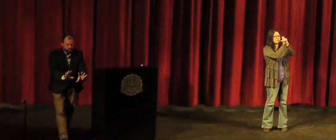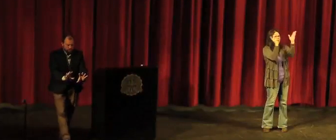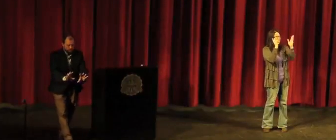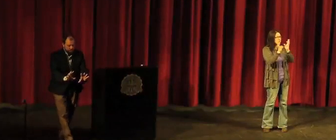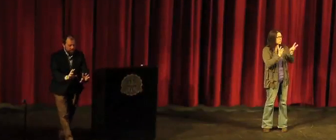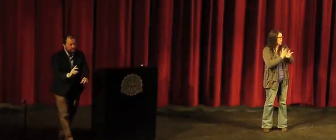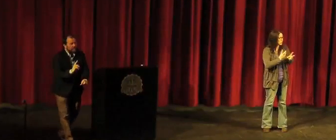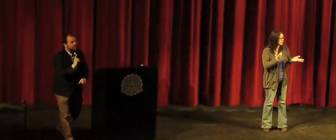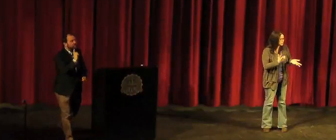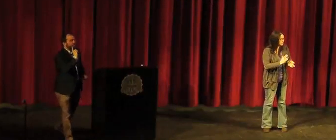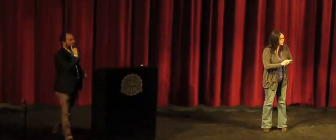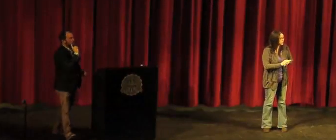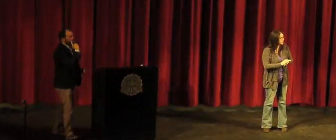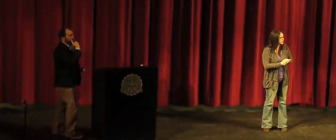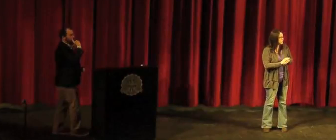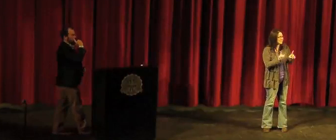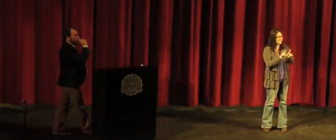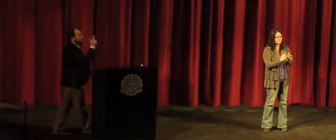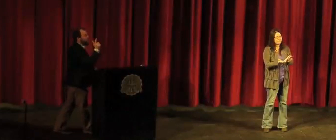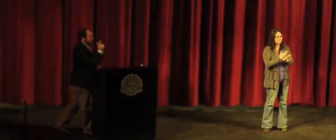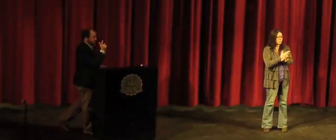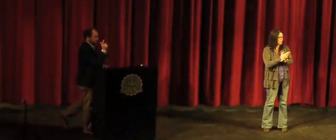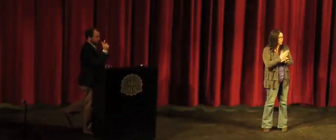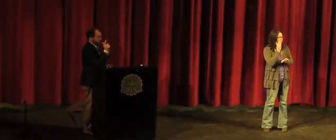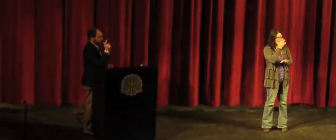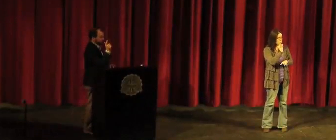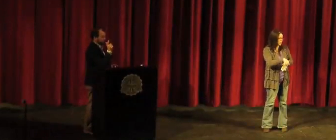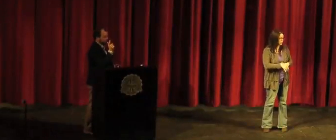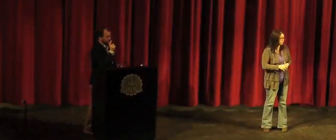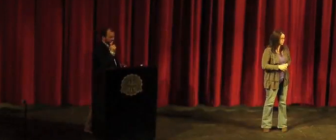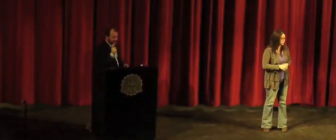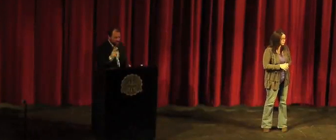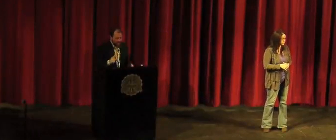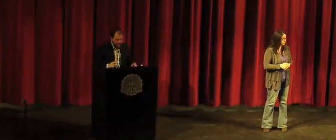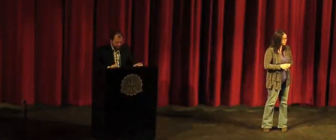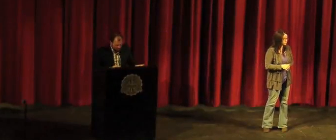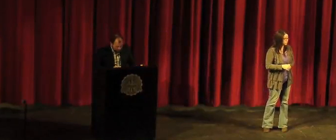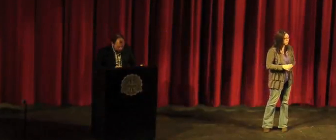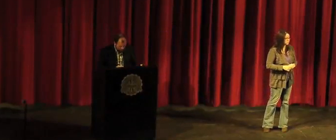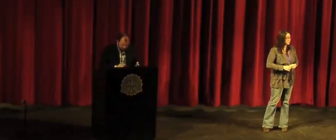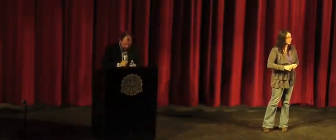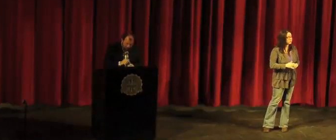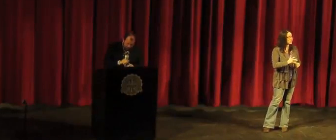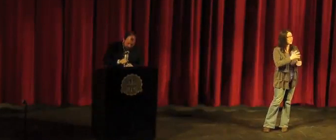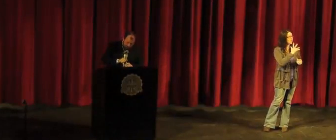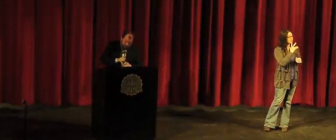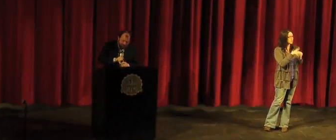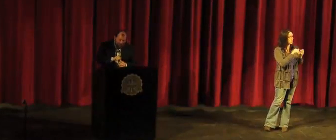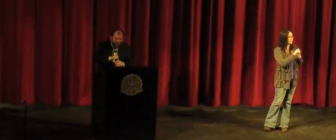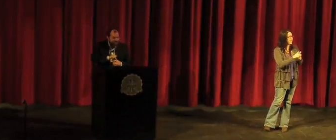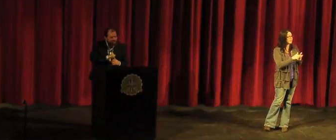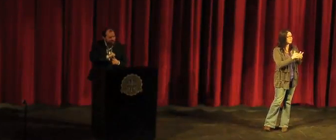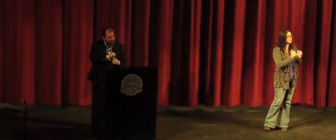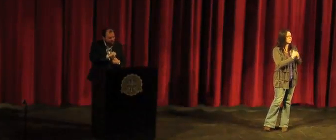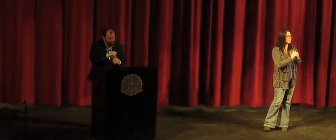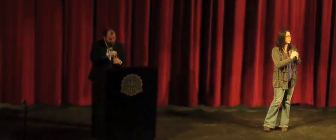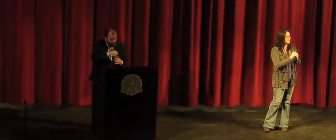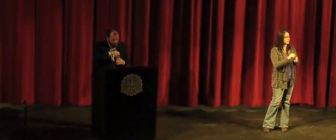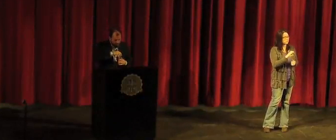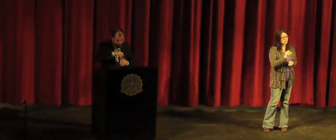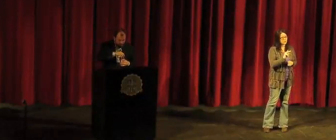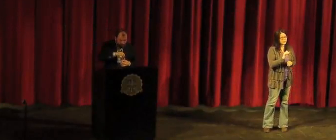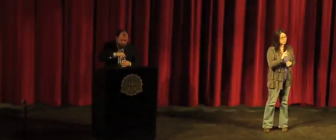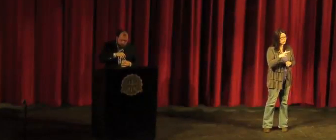world even before we think about it. And I want to talk about that in terms of conscription.